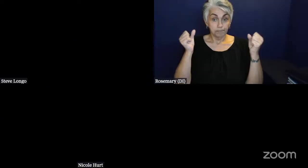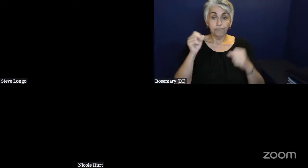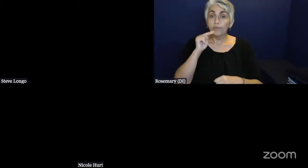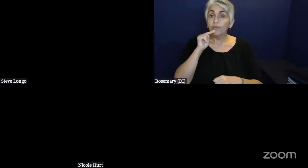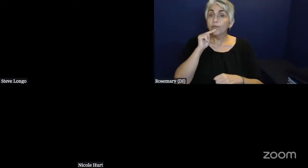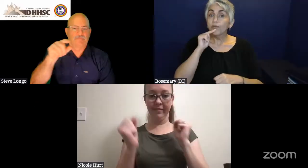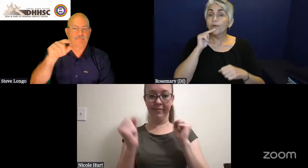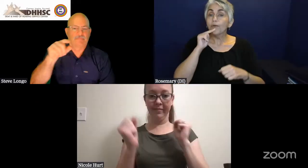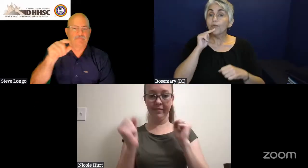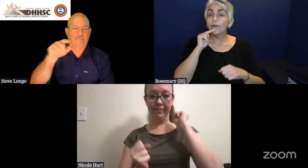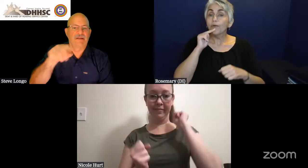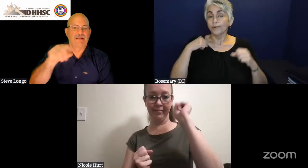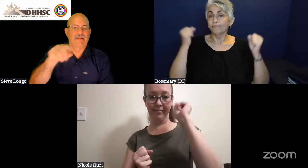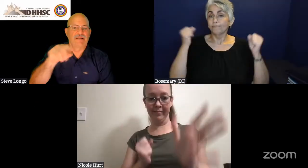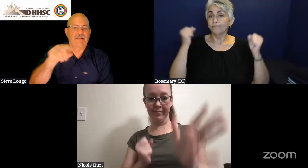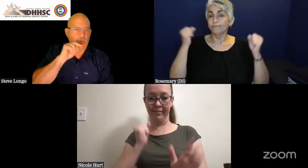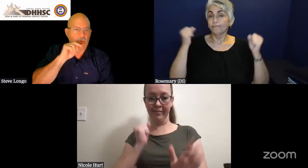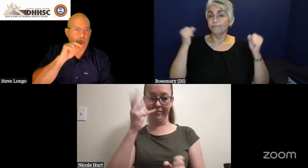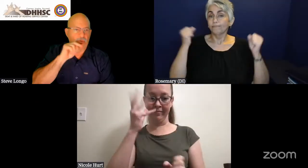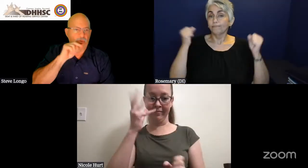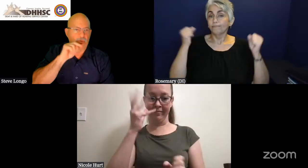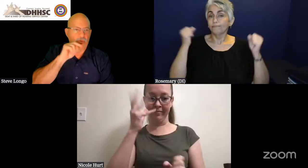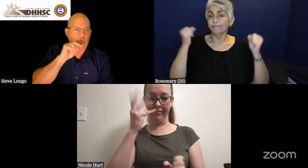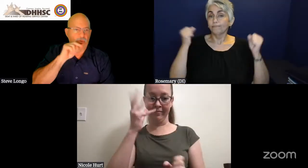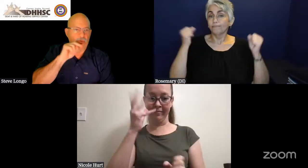are you ready to share your report?